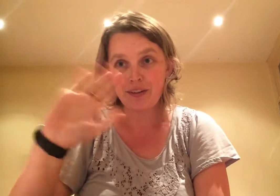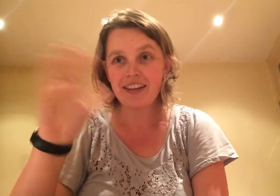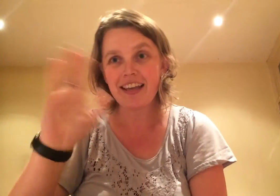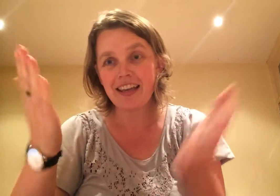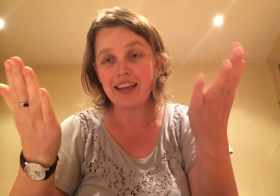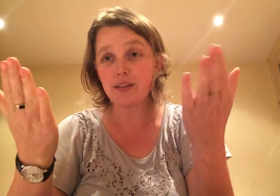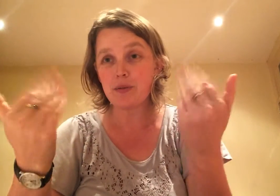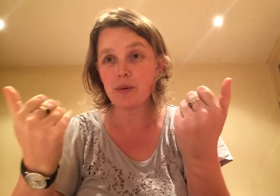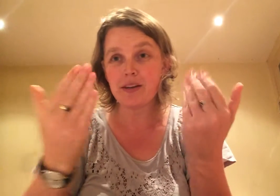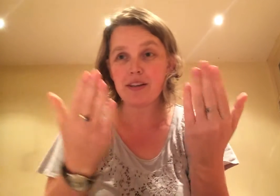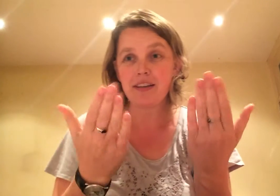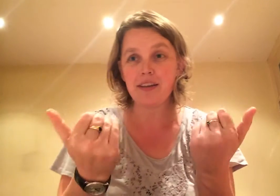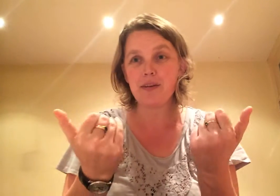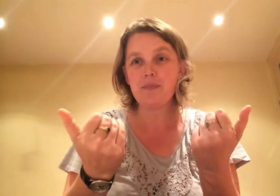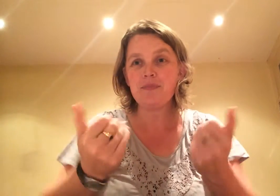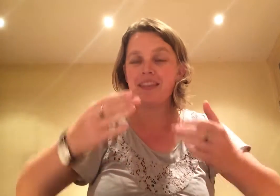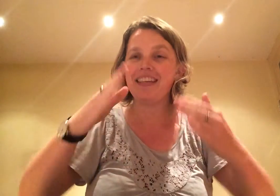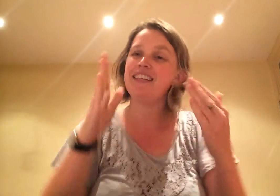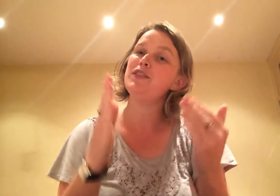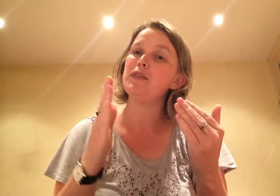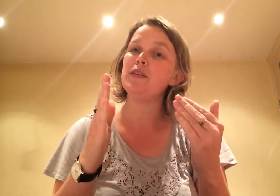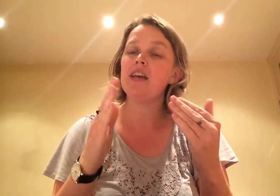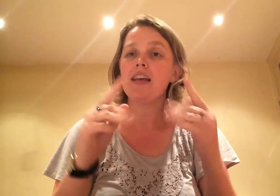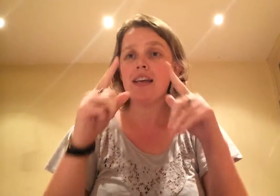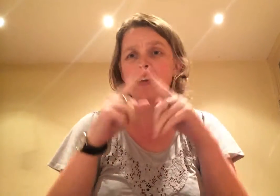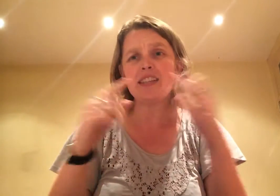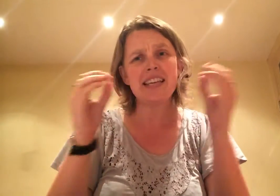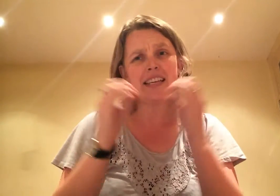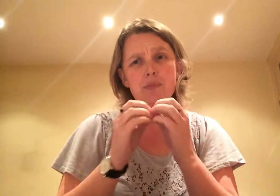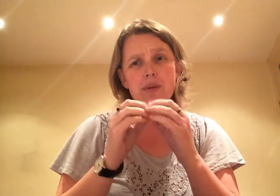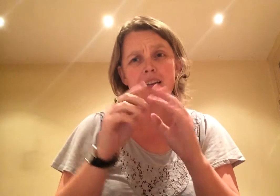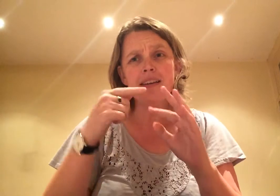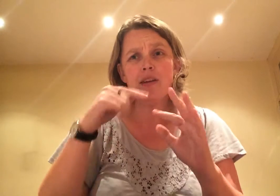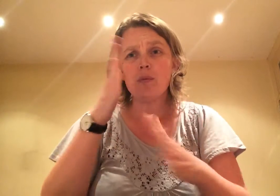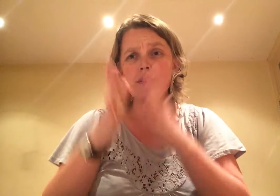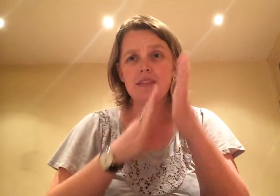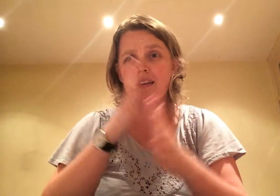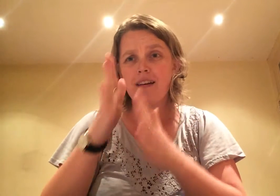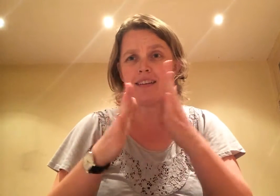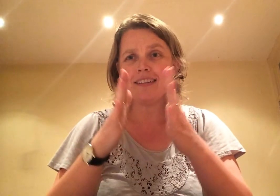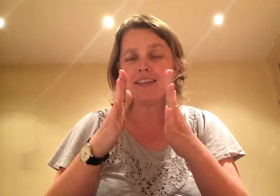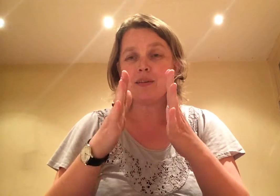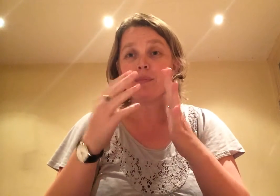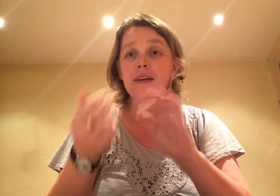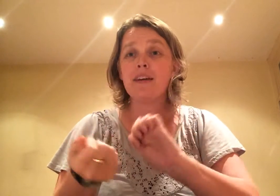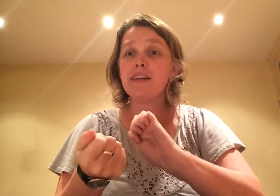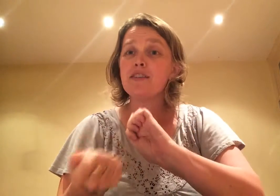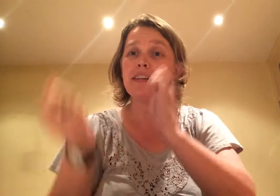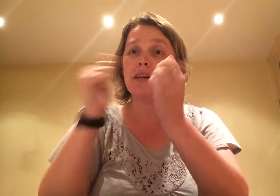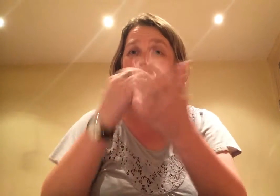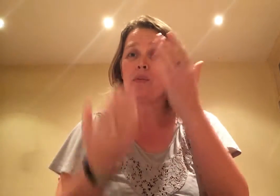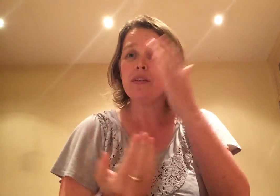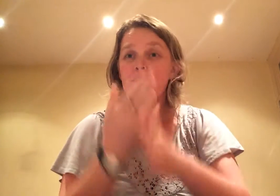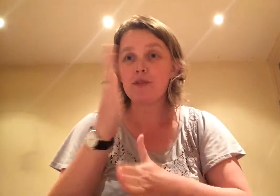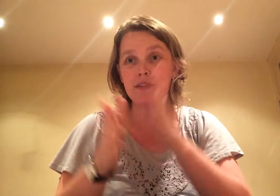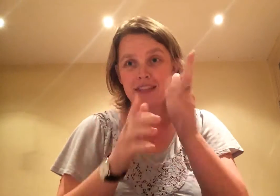Hello and welcome to, now it's Eastbury was the sign, but I've actually come up with a new